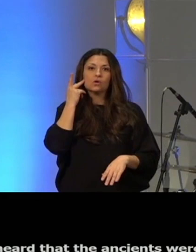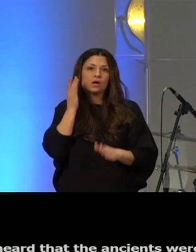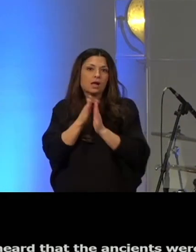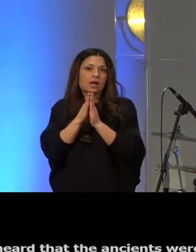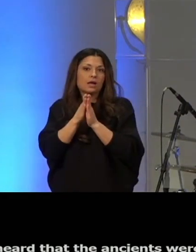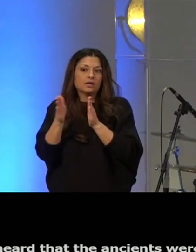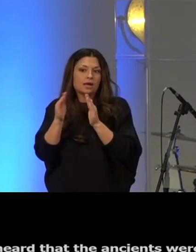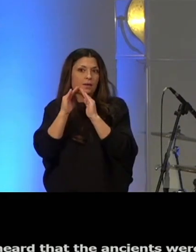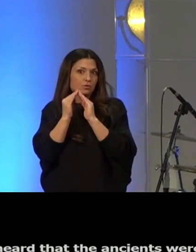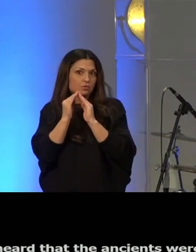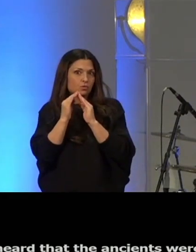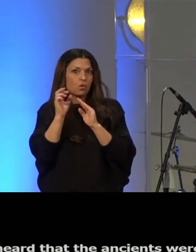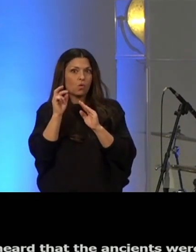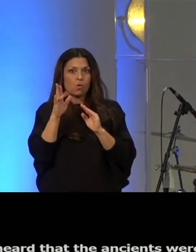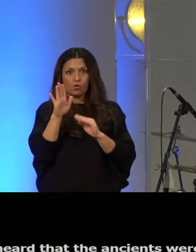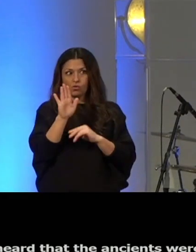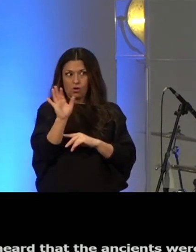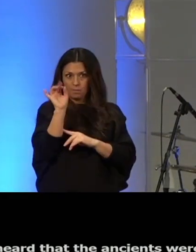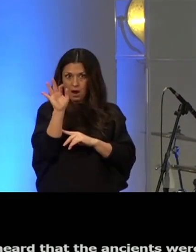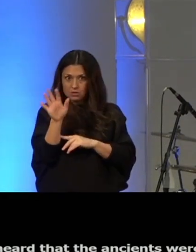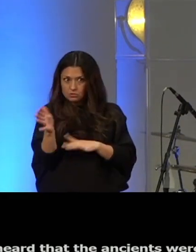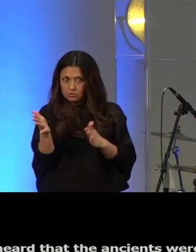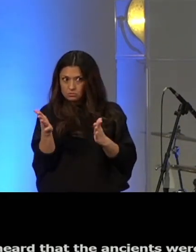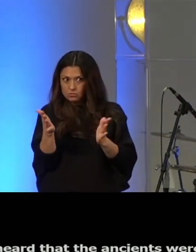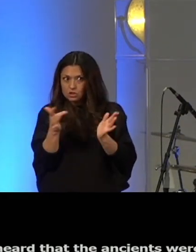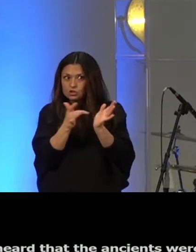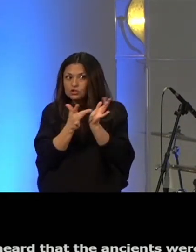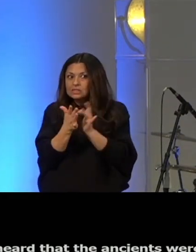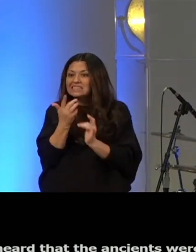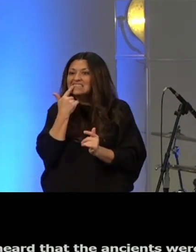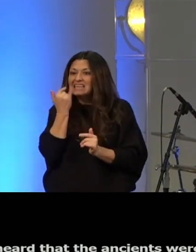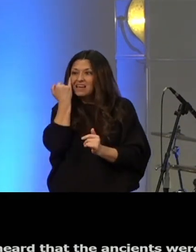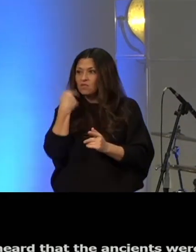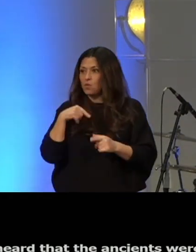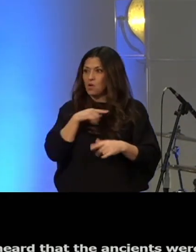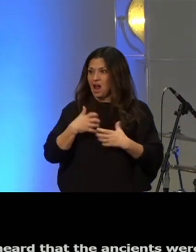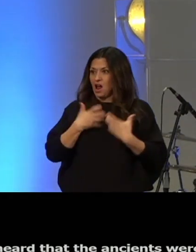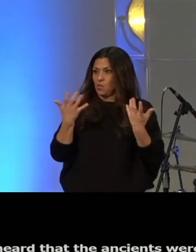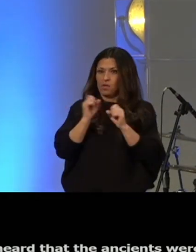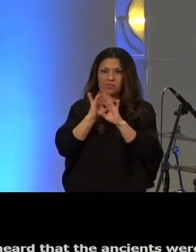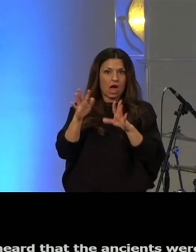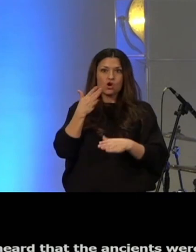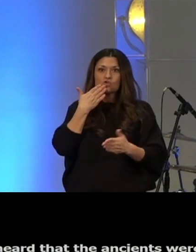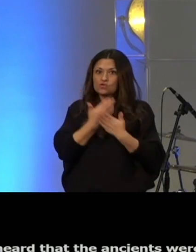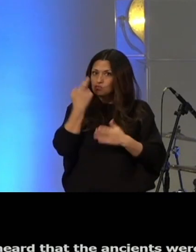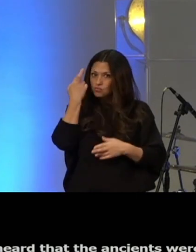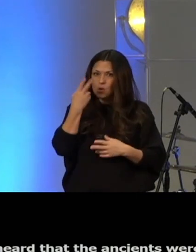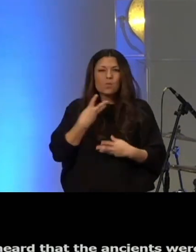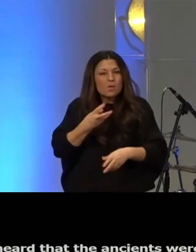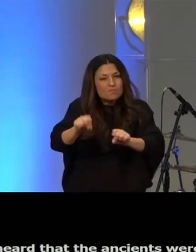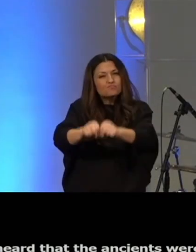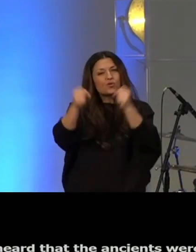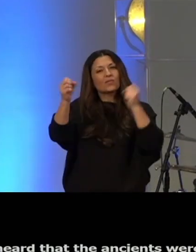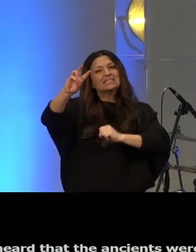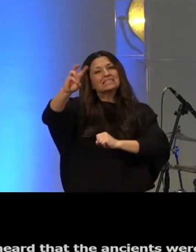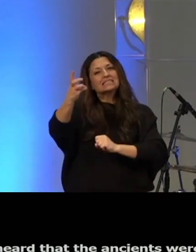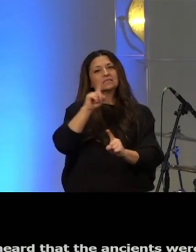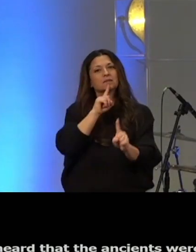pastor? Jesus says that if we're angry without cause, we've broken the sixth commandment. So,